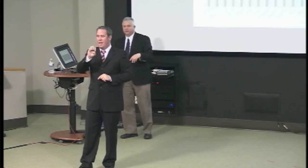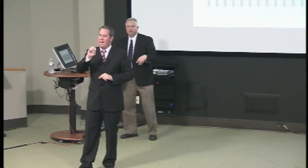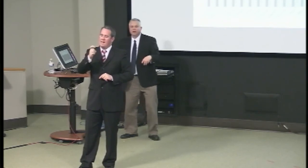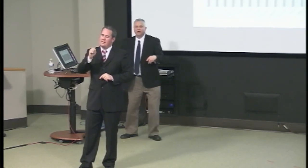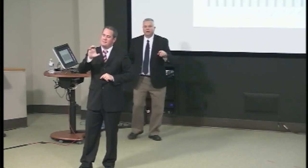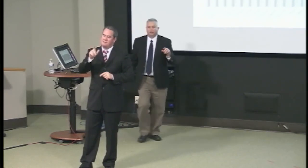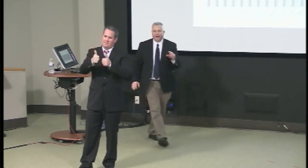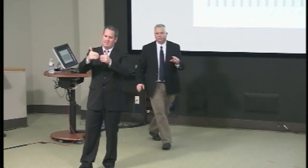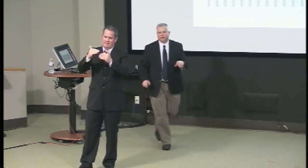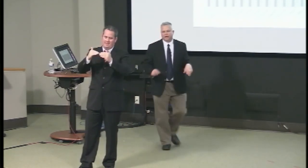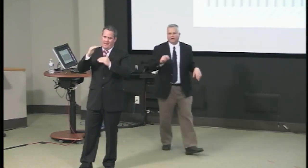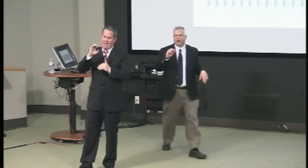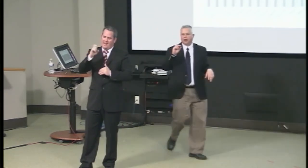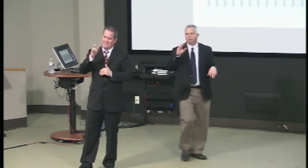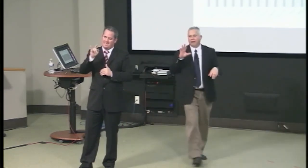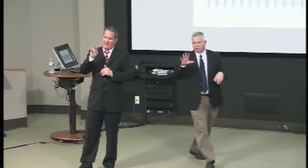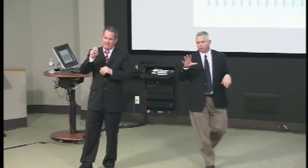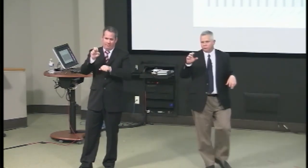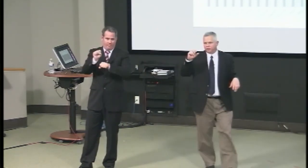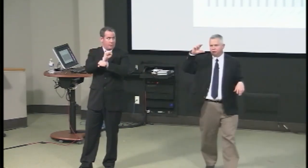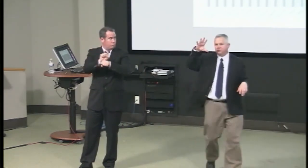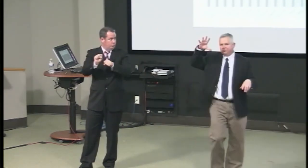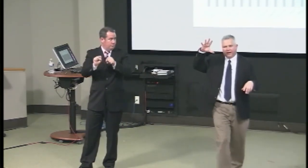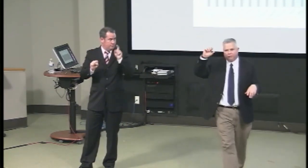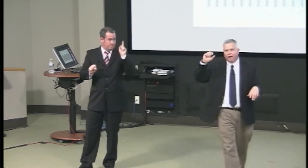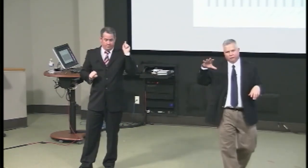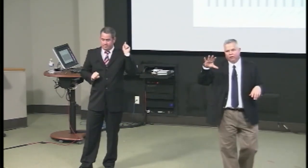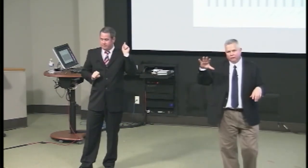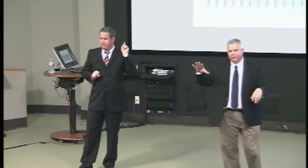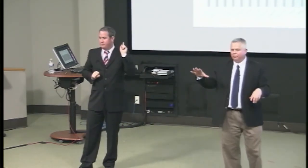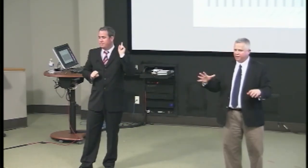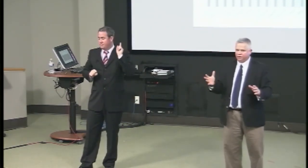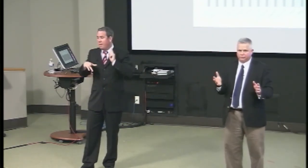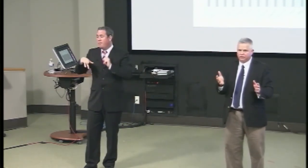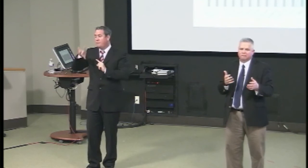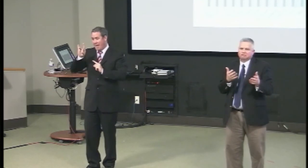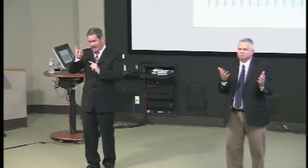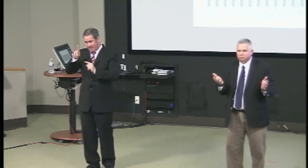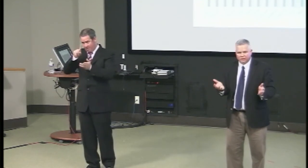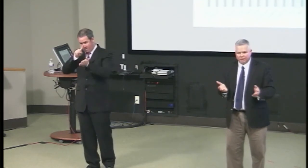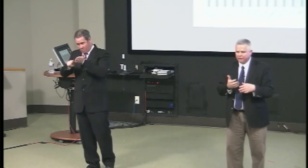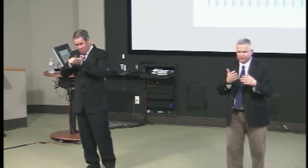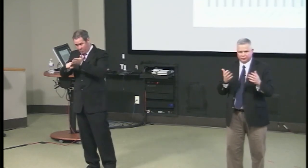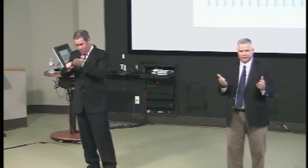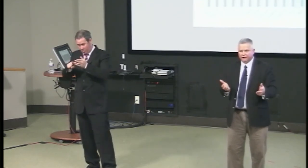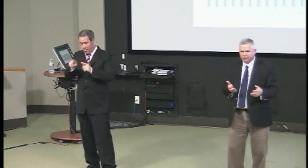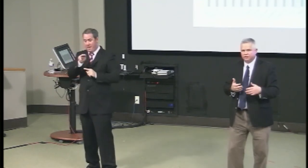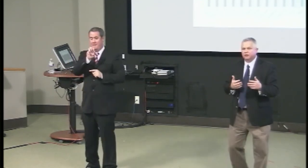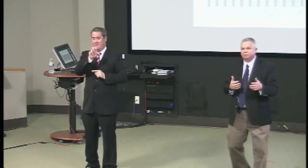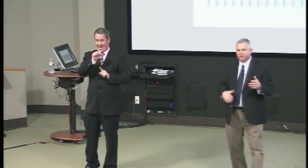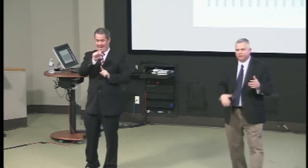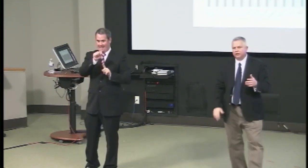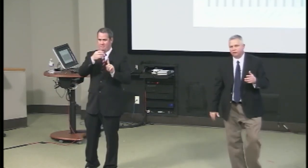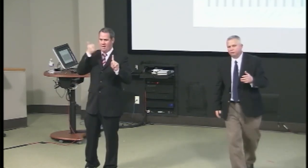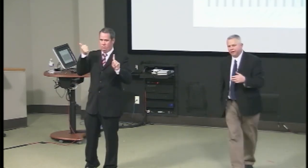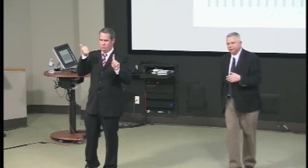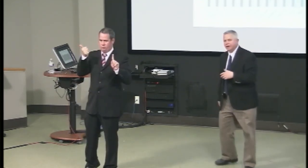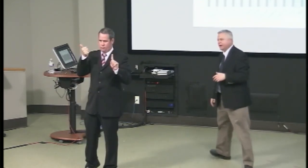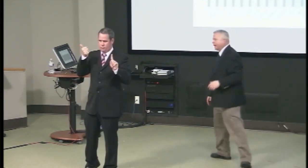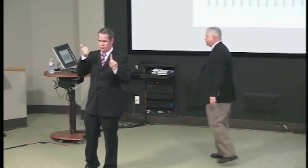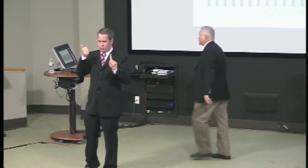reliable difference that the MET groups are doing better on all of our measures in this